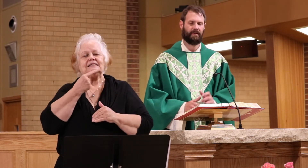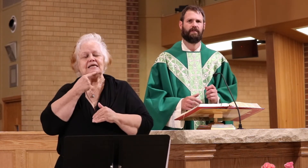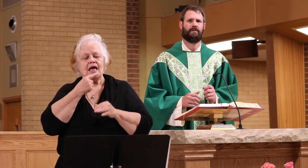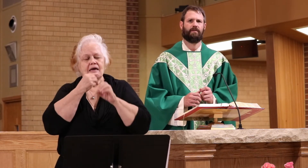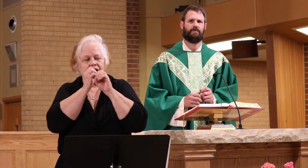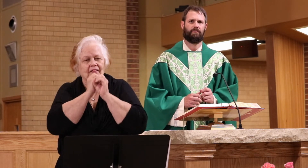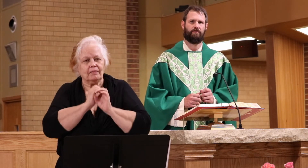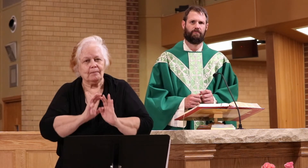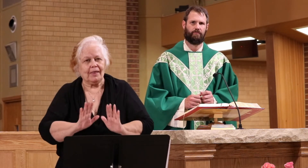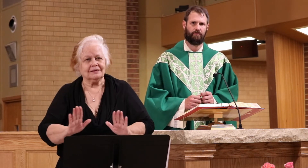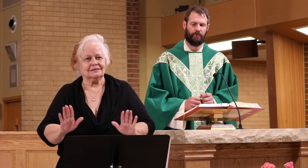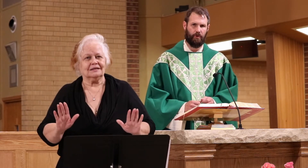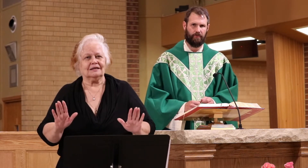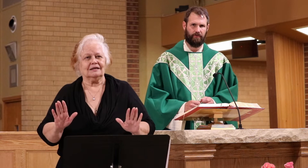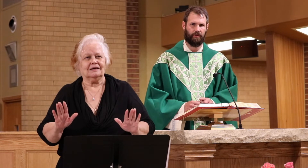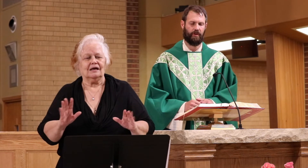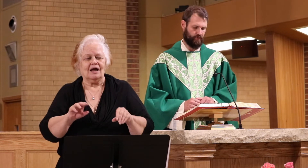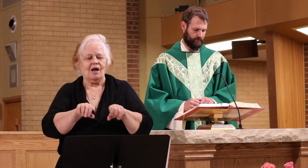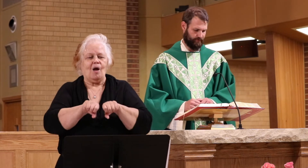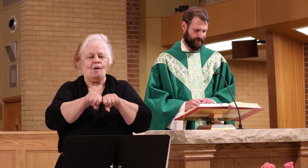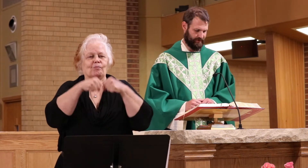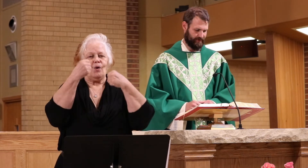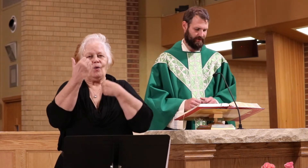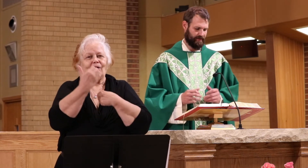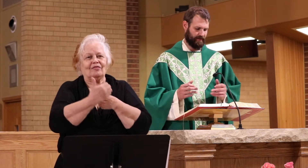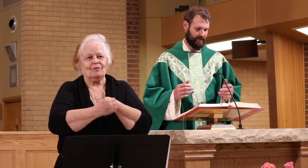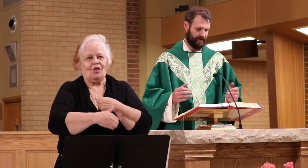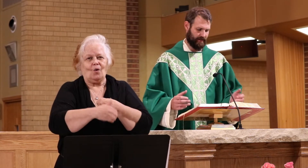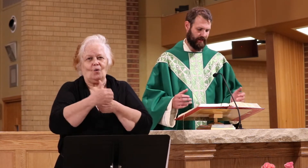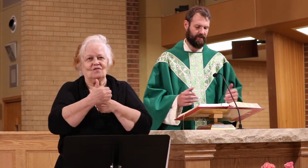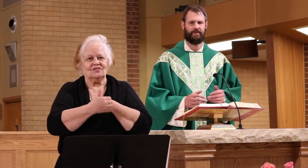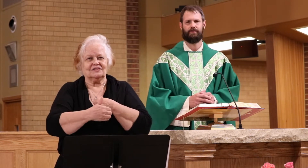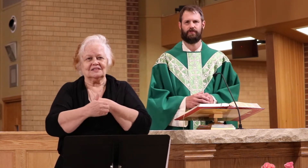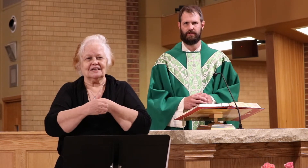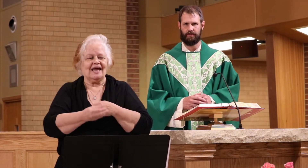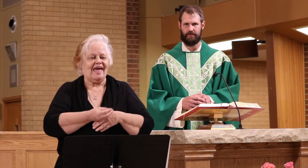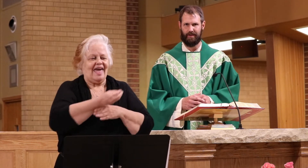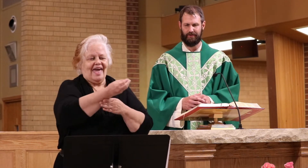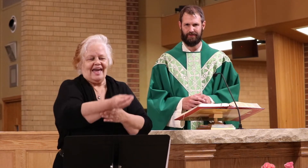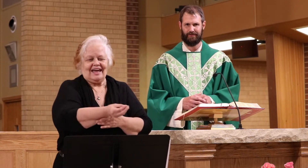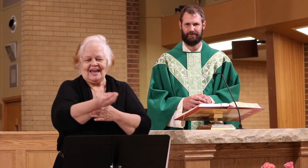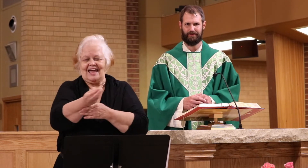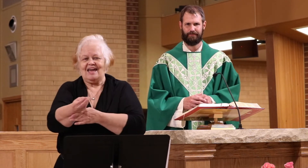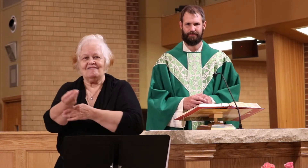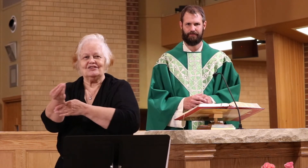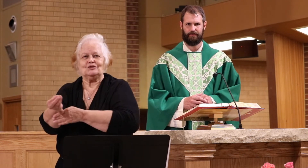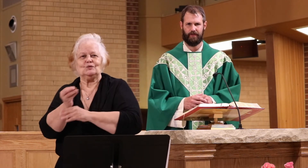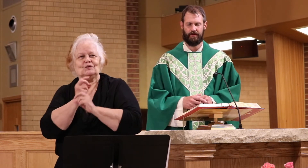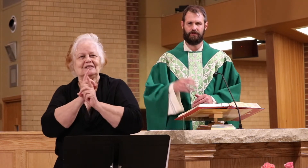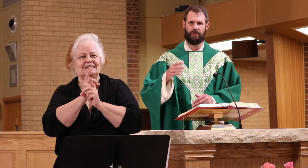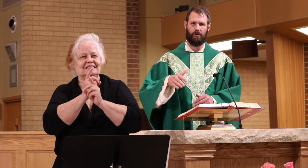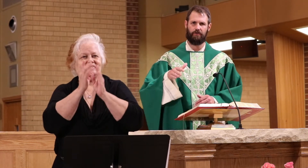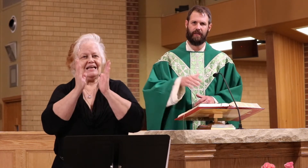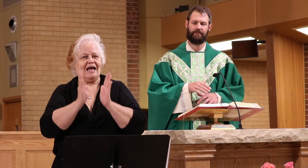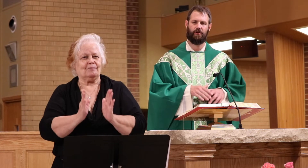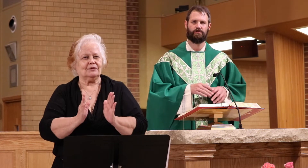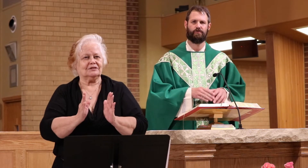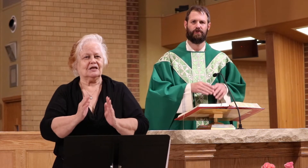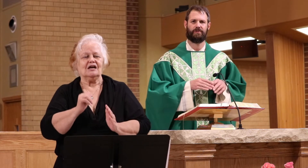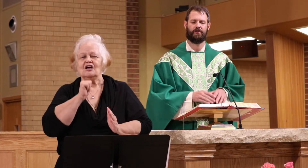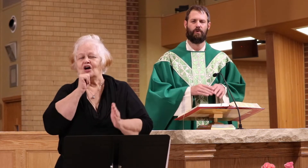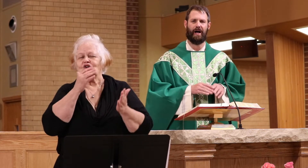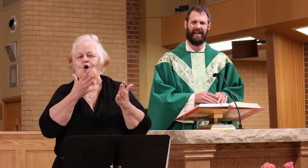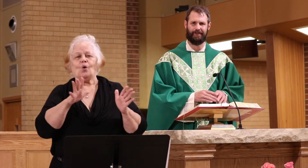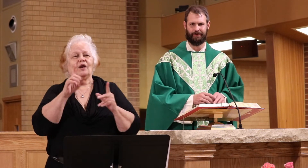blessing, broke the loaves and gave them to his disciples. Don't let